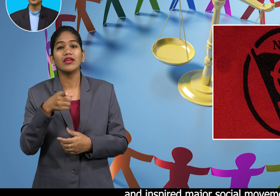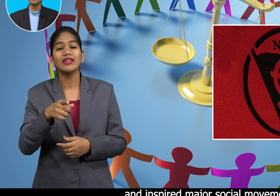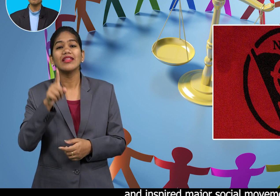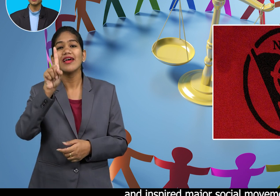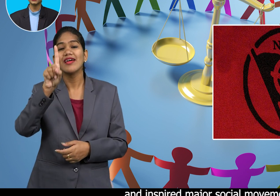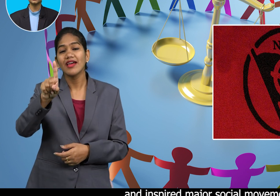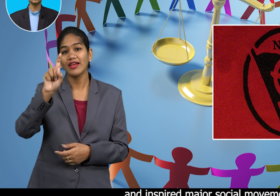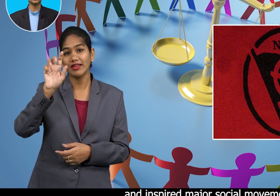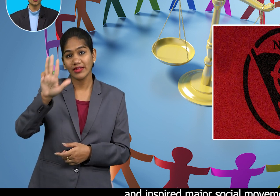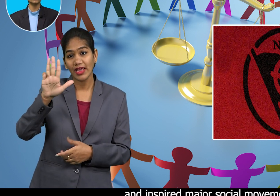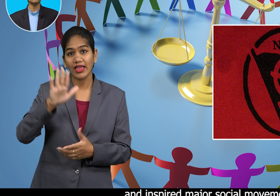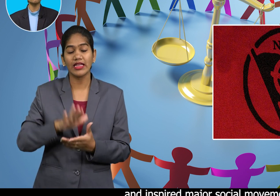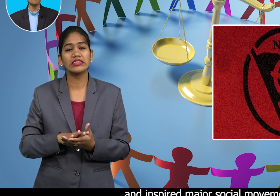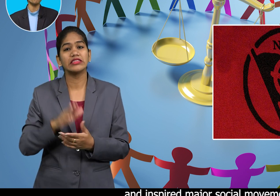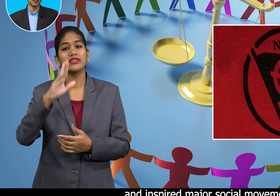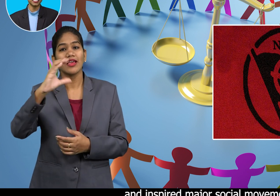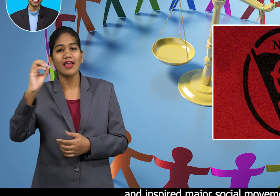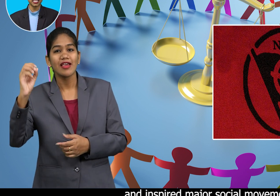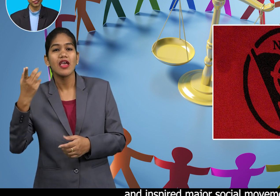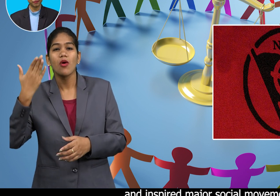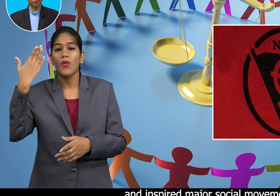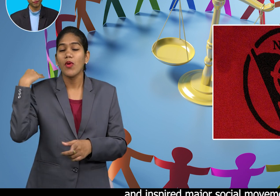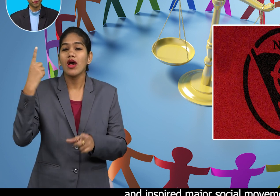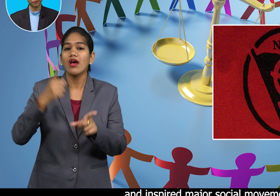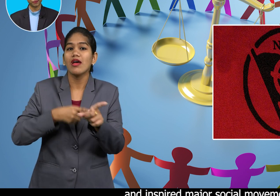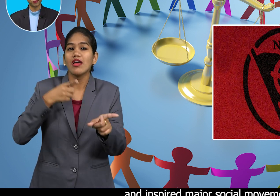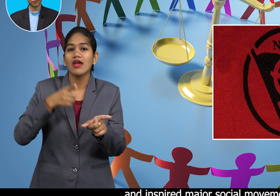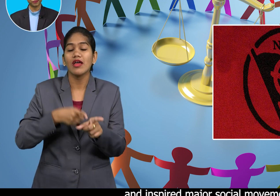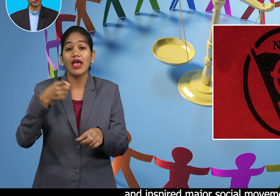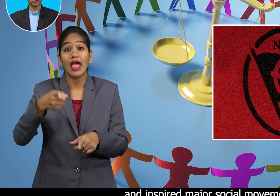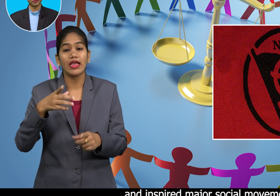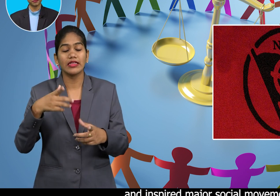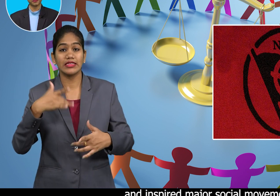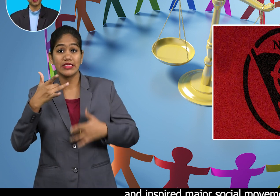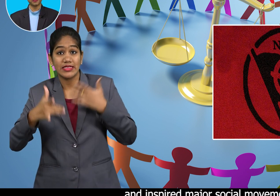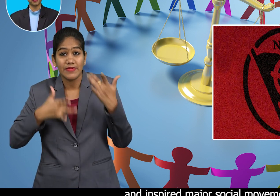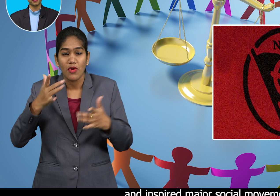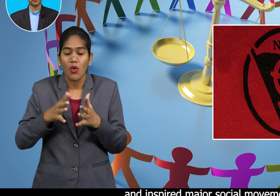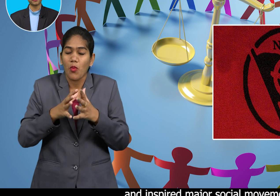inspired major social movements